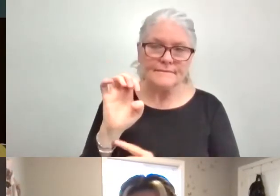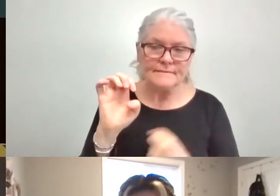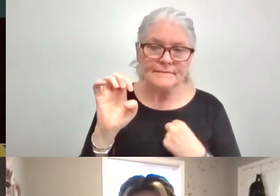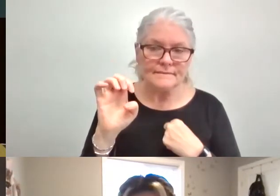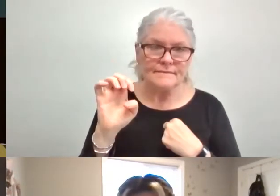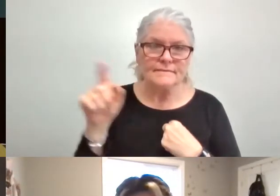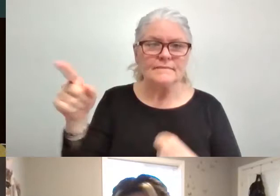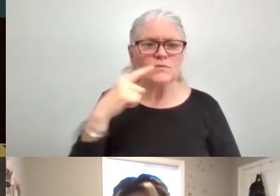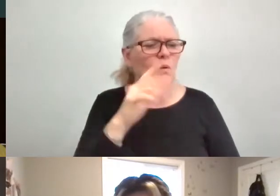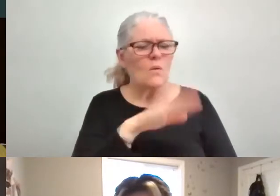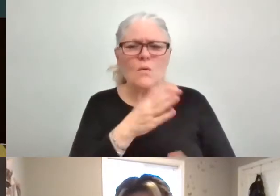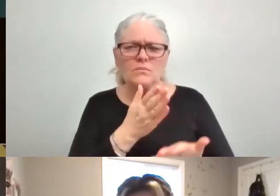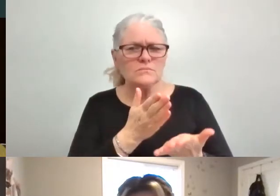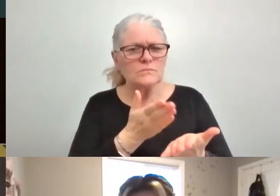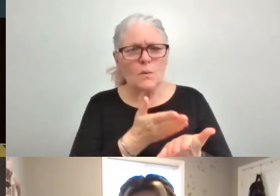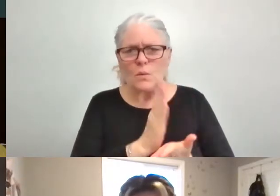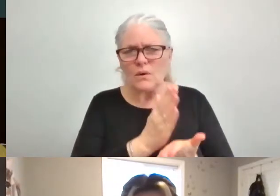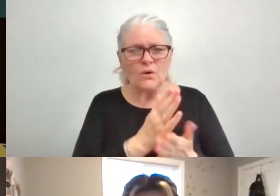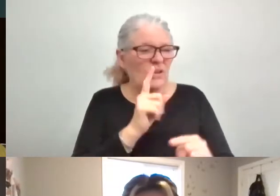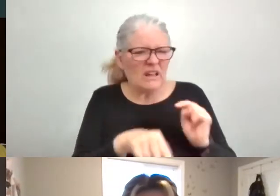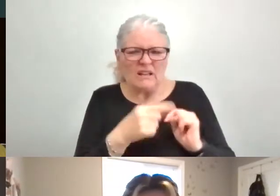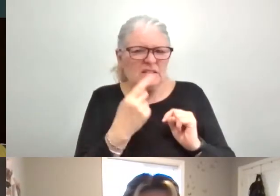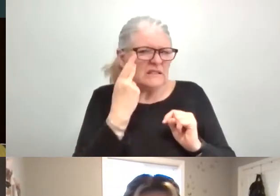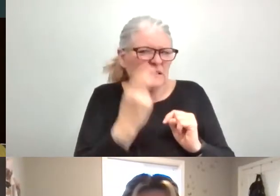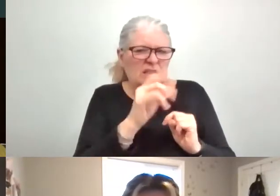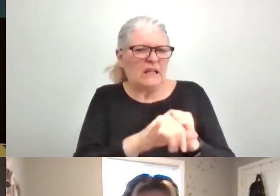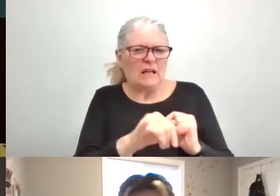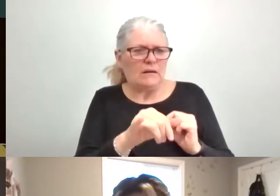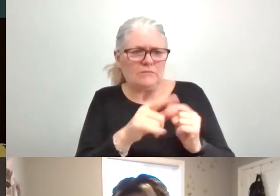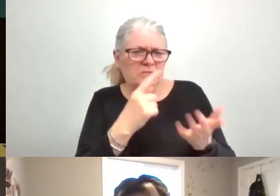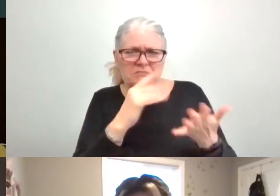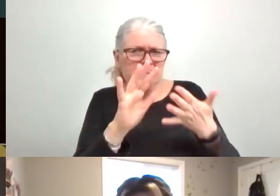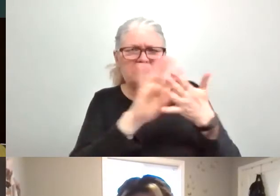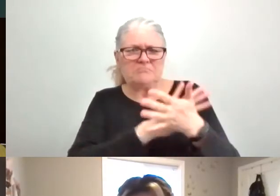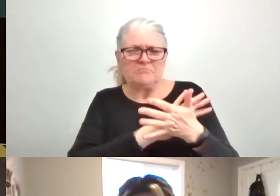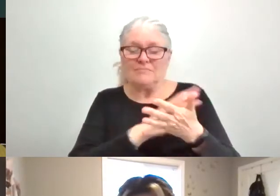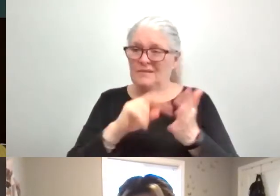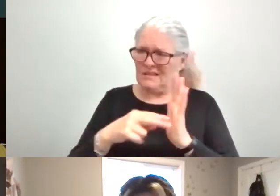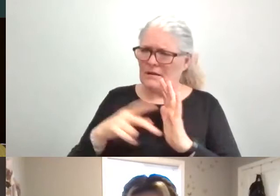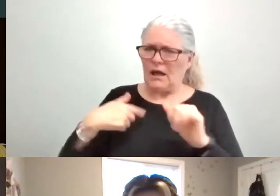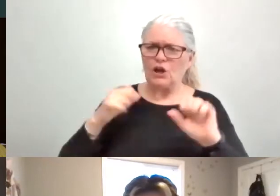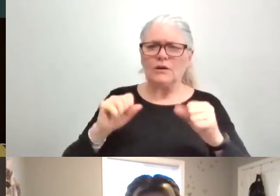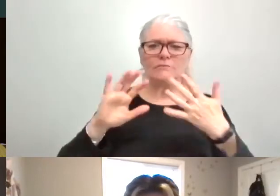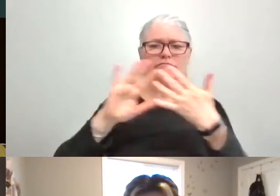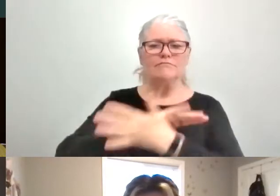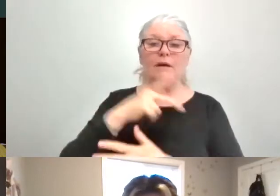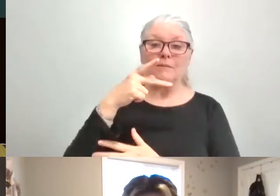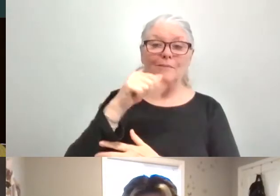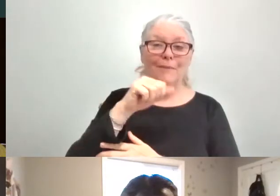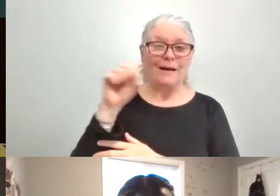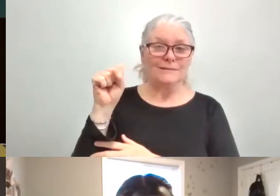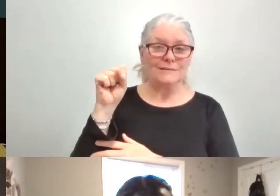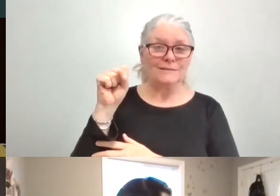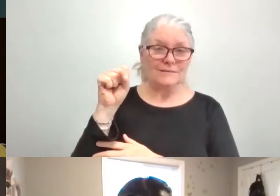oh, it's okay. It's okay. You can't really tell. You don't have to worry. Like, basically saying I could probably pass for white, so I shouldn't be too concerned